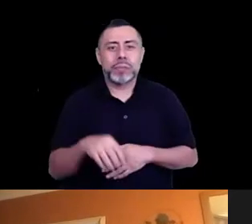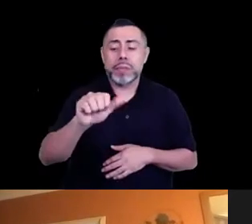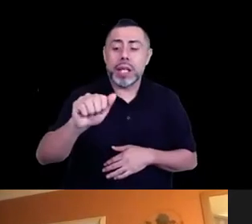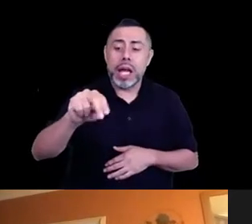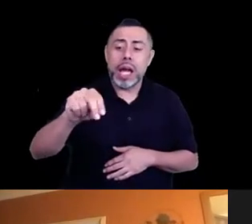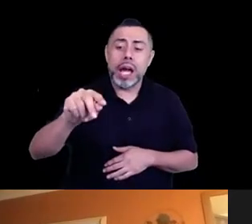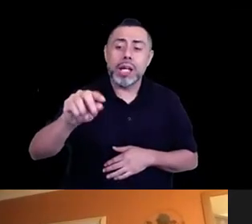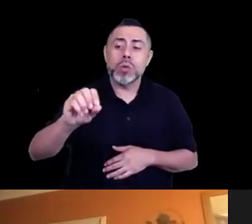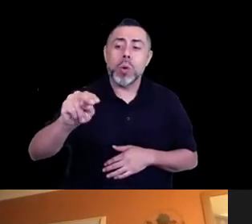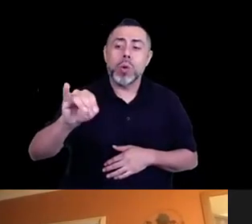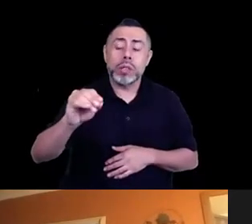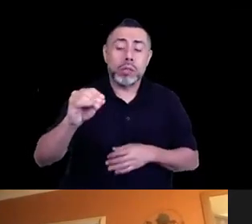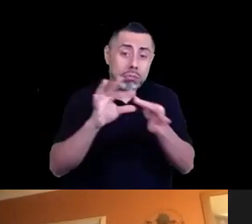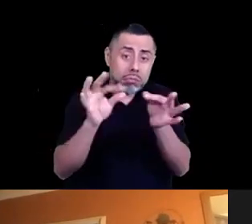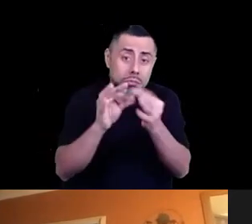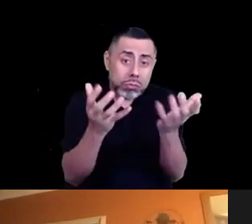you were talking about